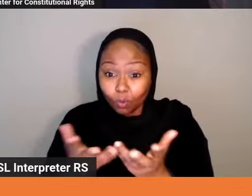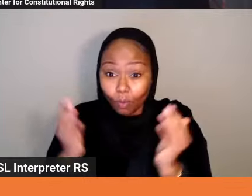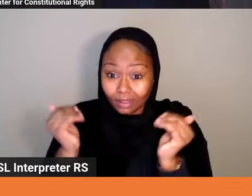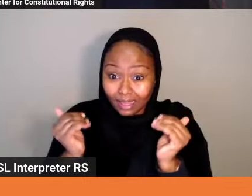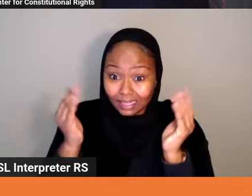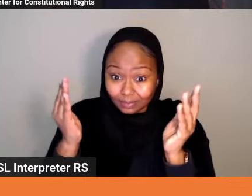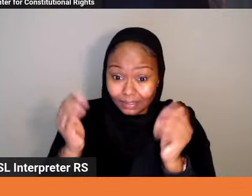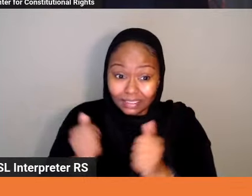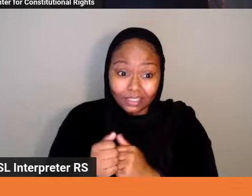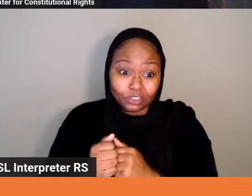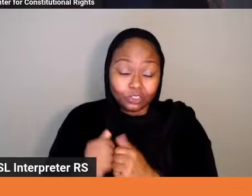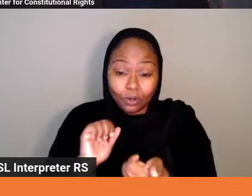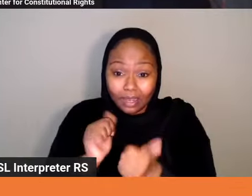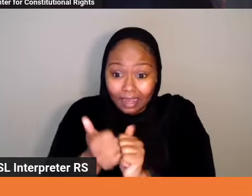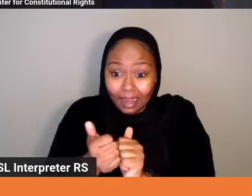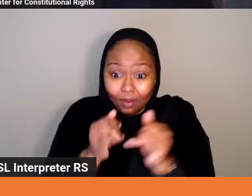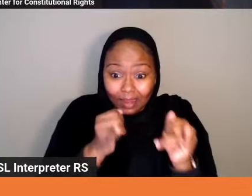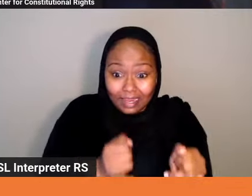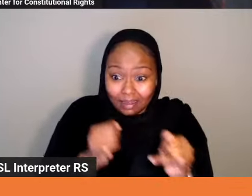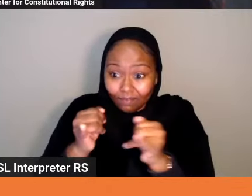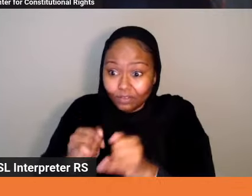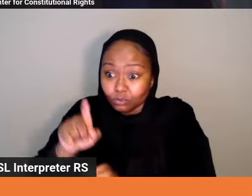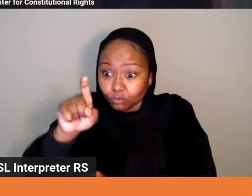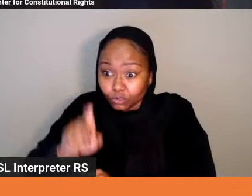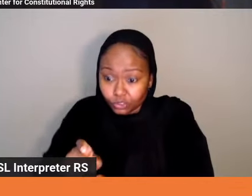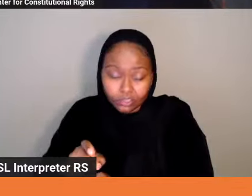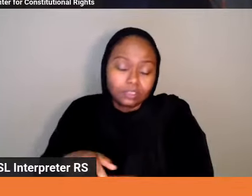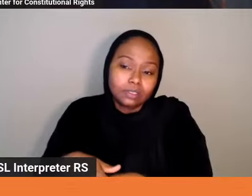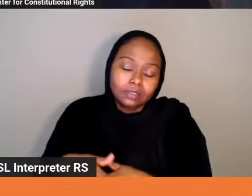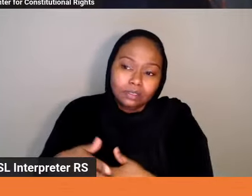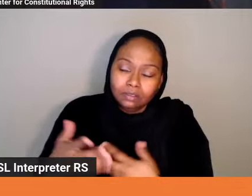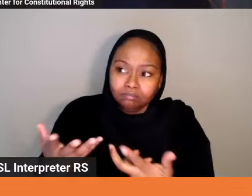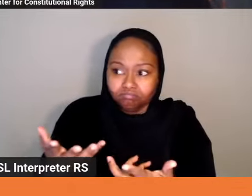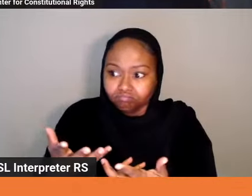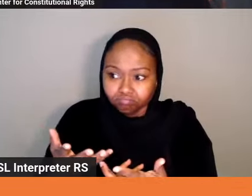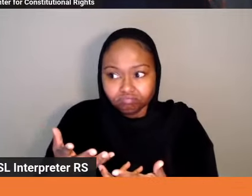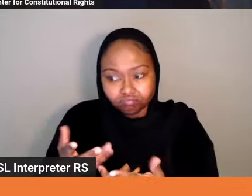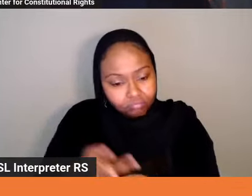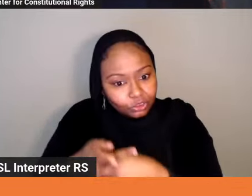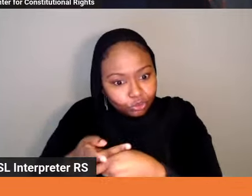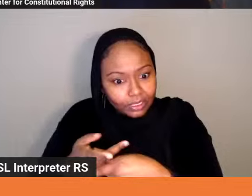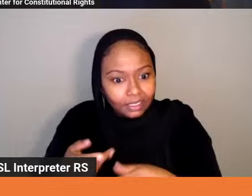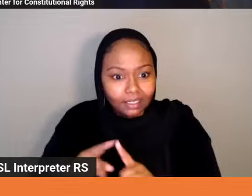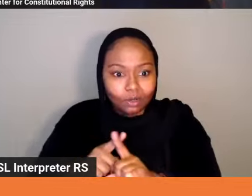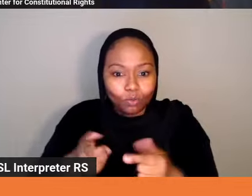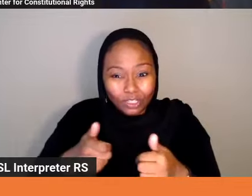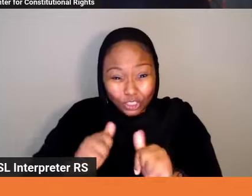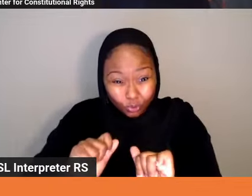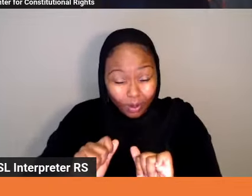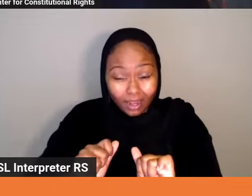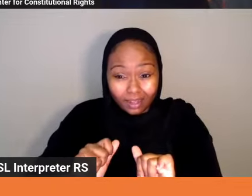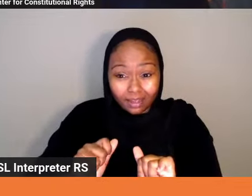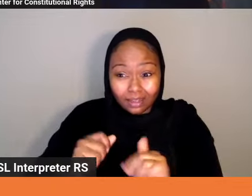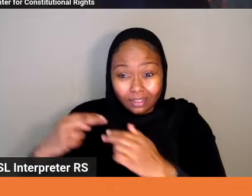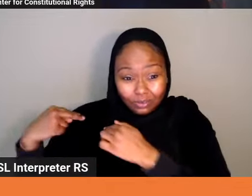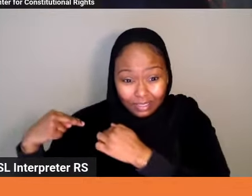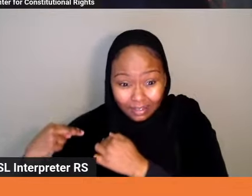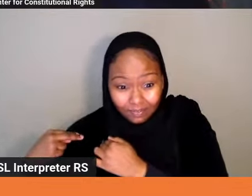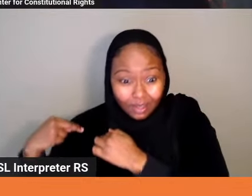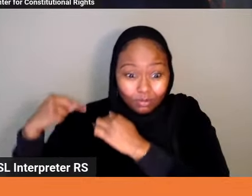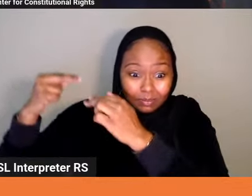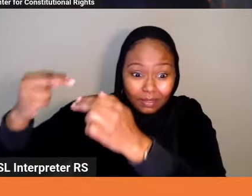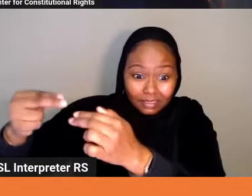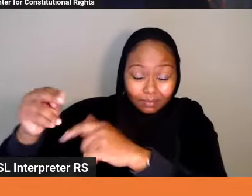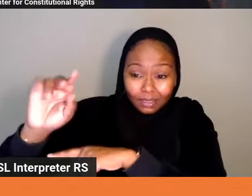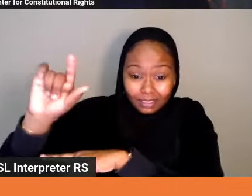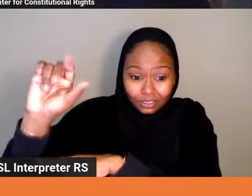are of how individuals should be treated. We did try and hold U.S. officials accountable for torture